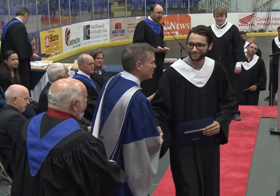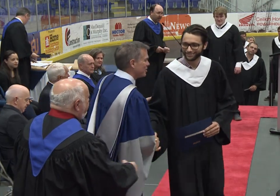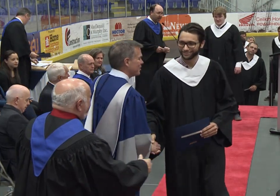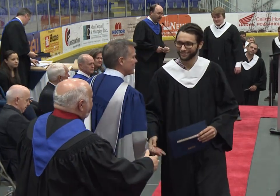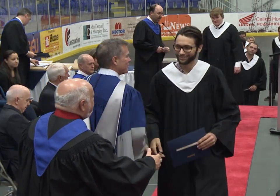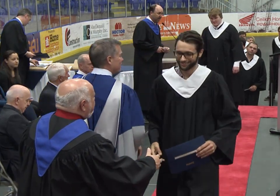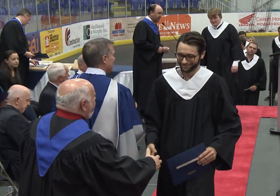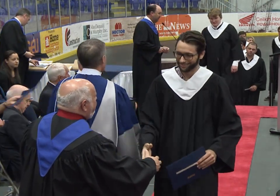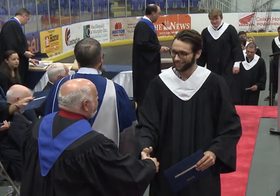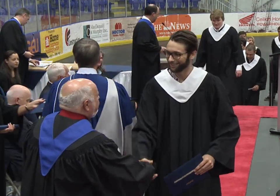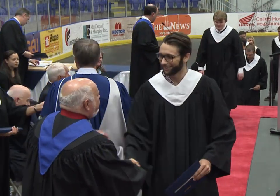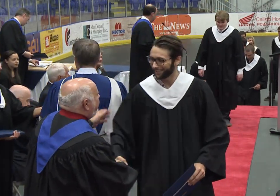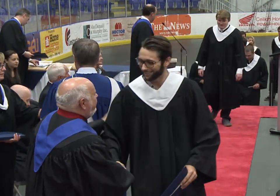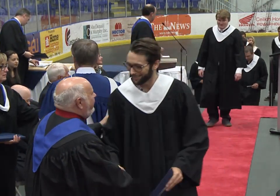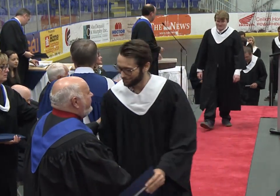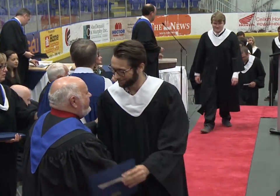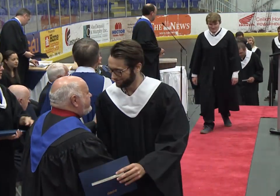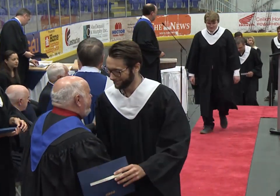Ryan Halliday.